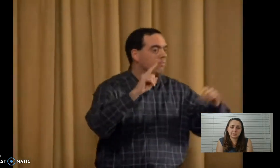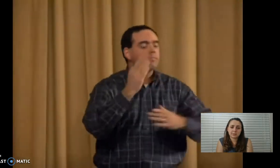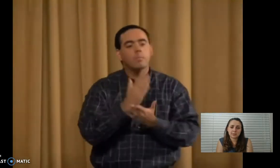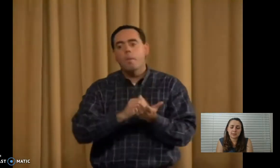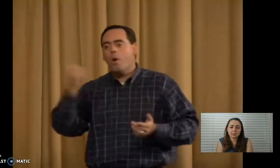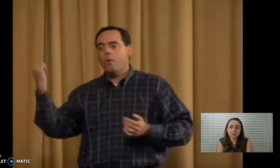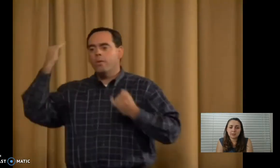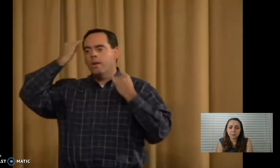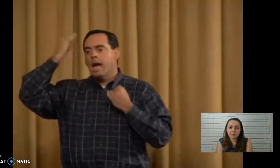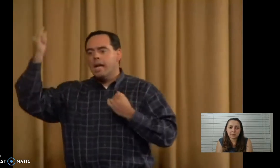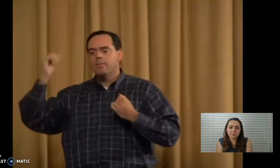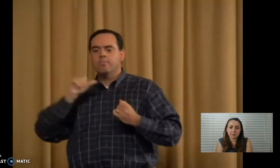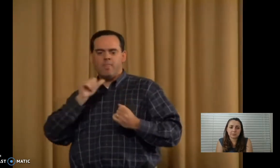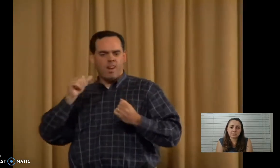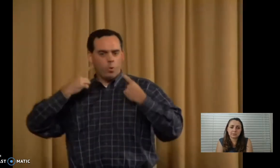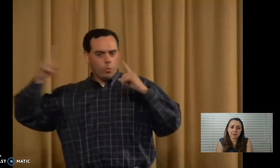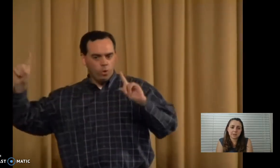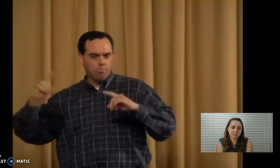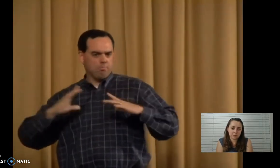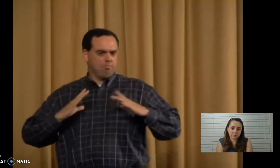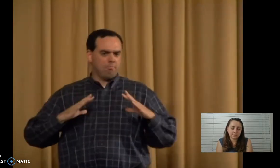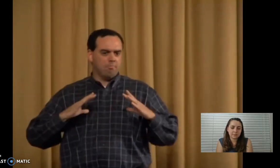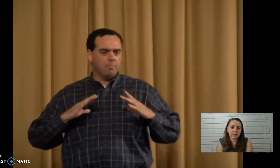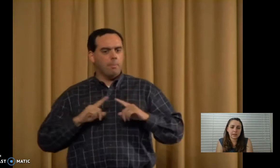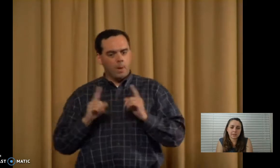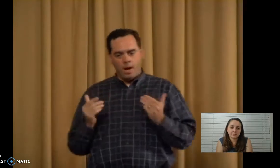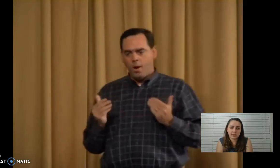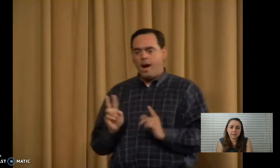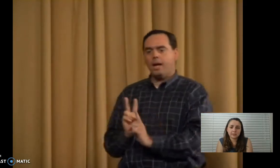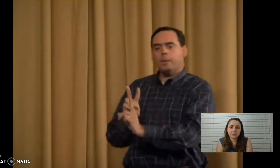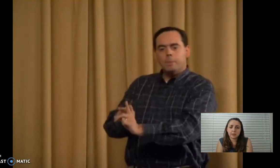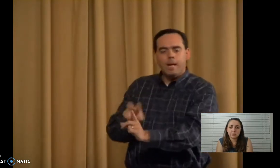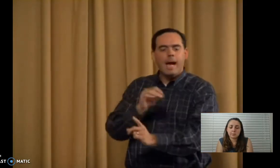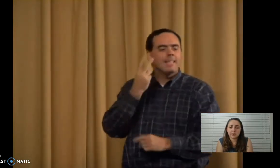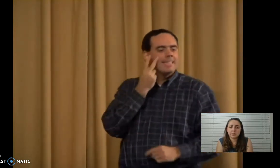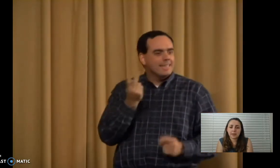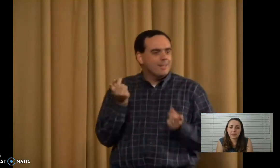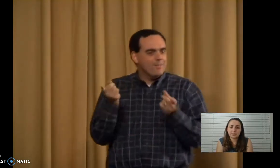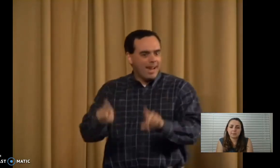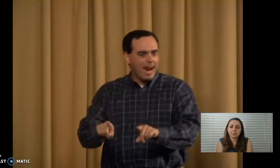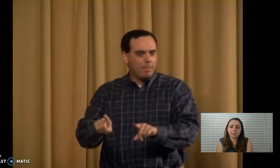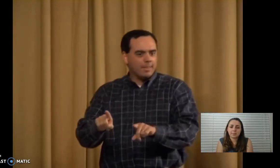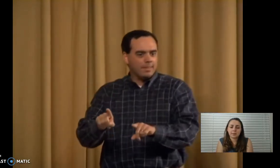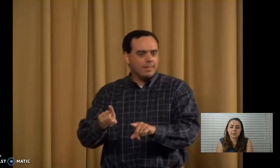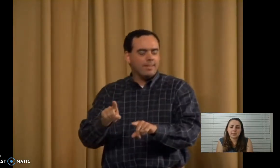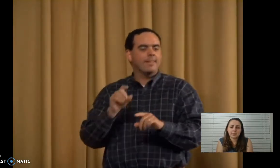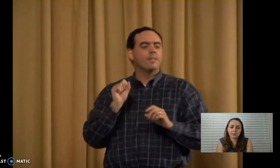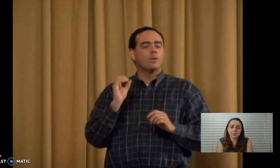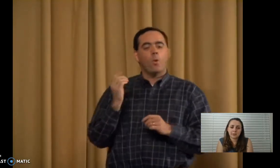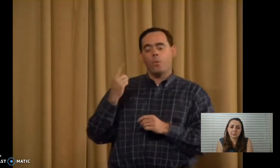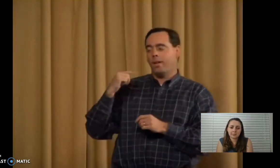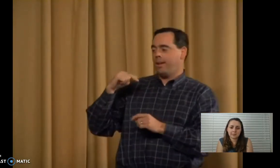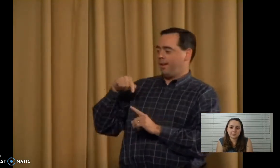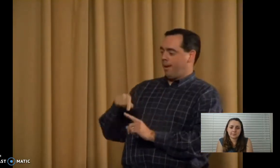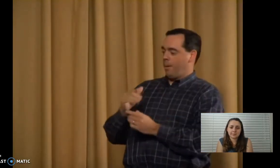possible. Some ideas will be successful, some ideas won't, and that's fine. But if you apply them, you can